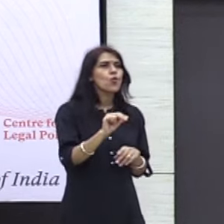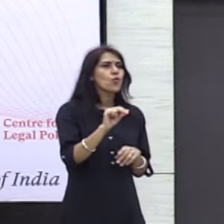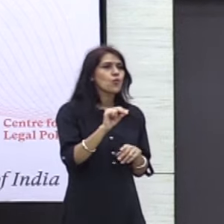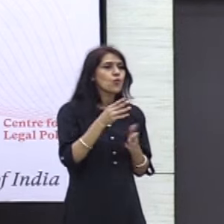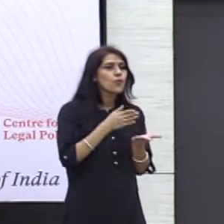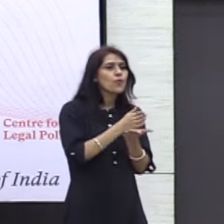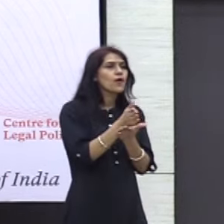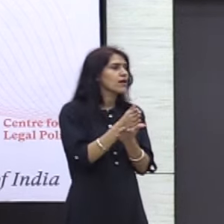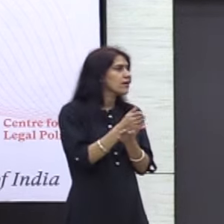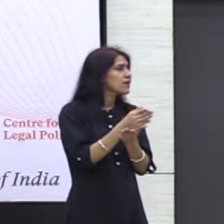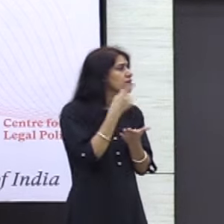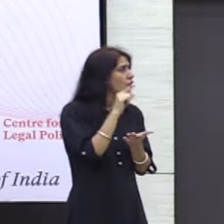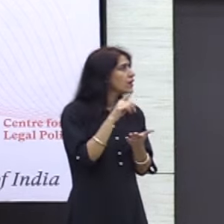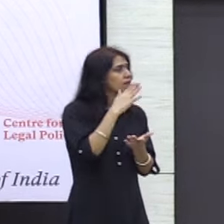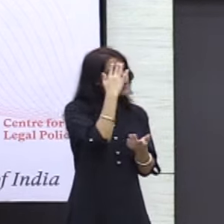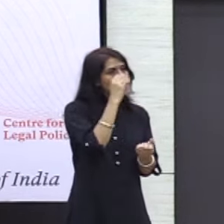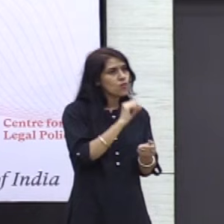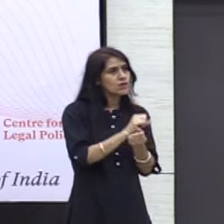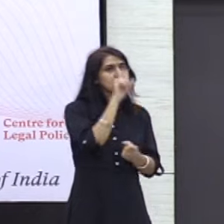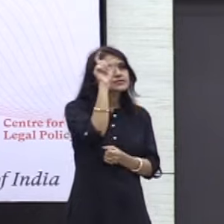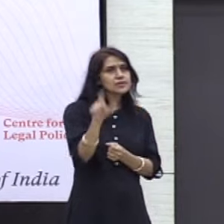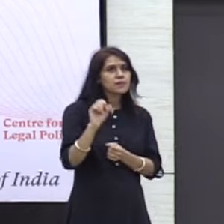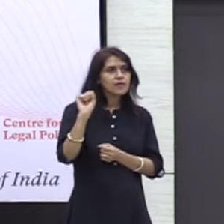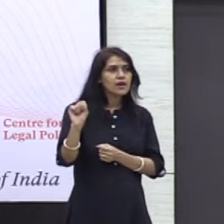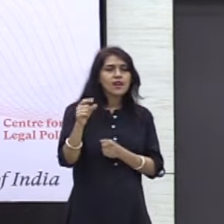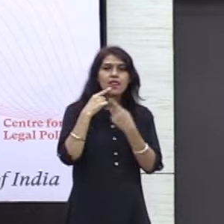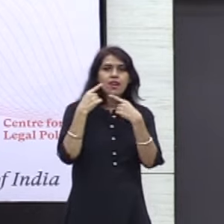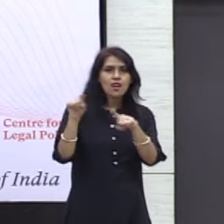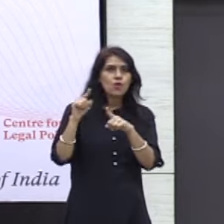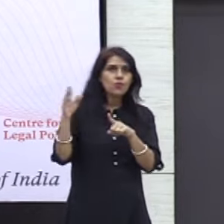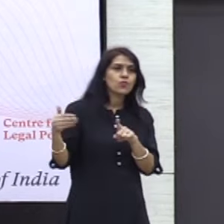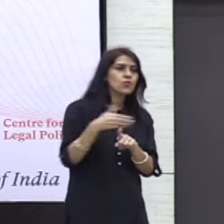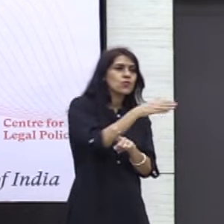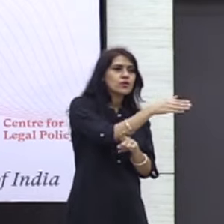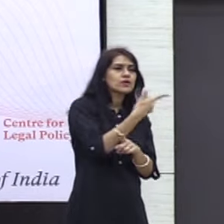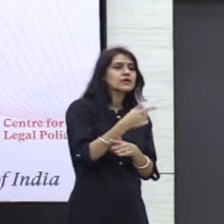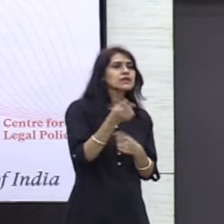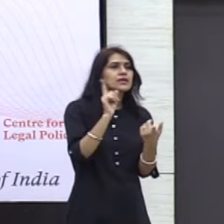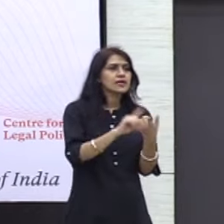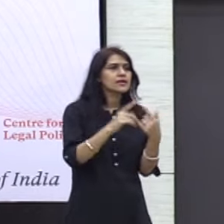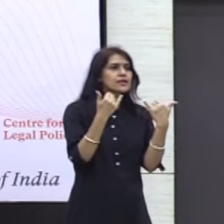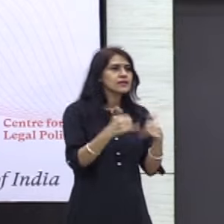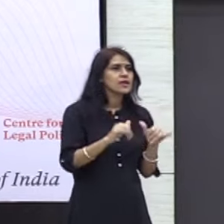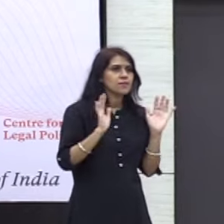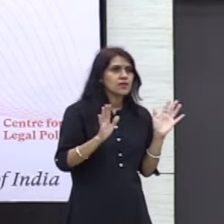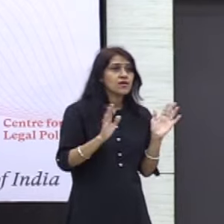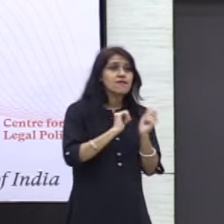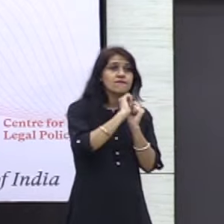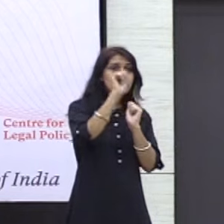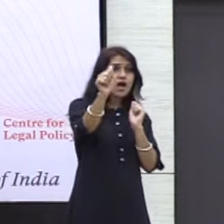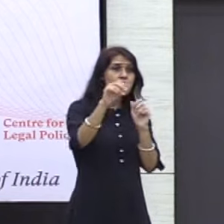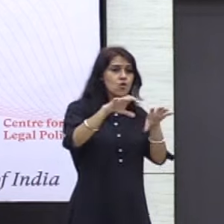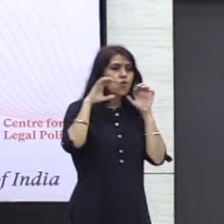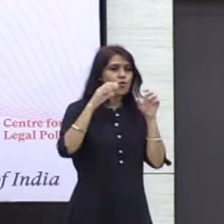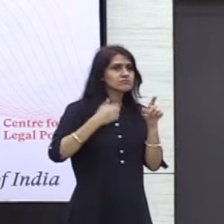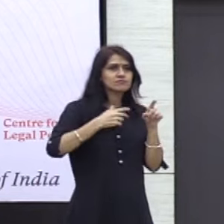which a police officer should be entitled to investigate an offence committed far away from the jurisdiction